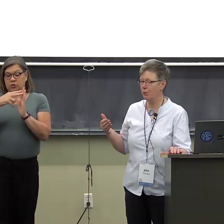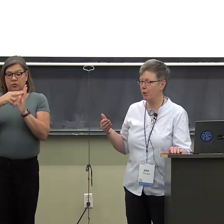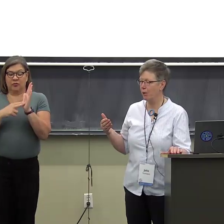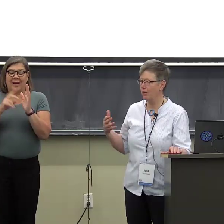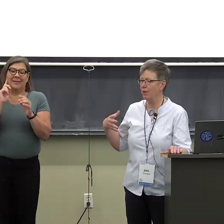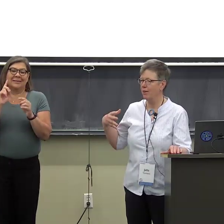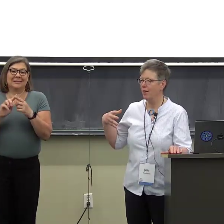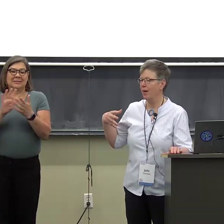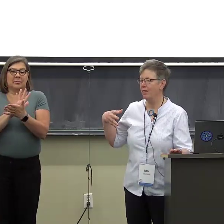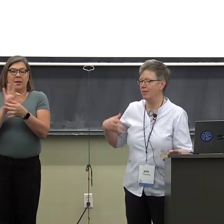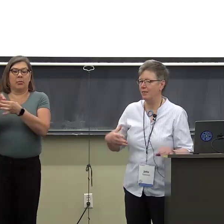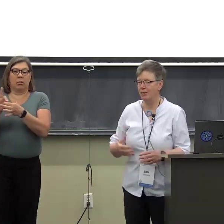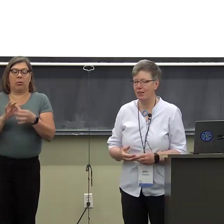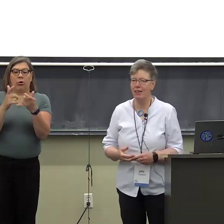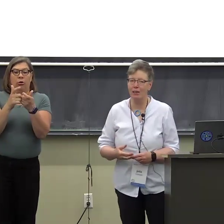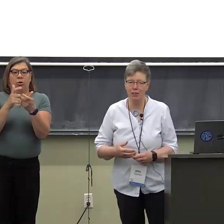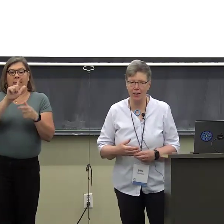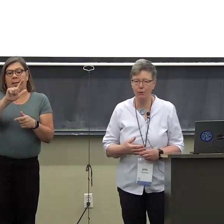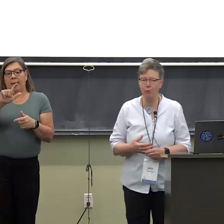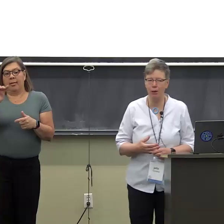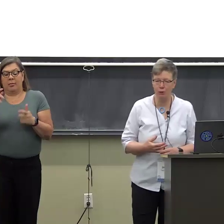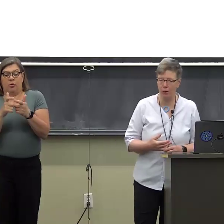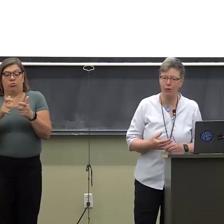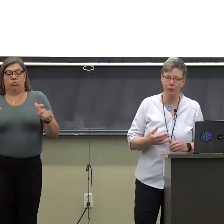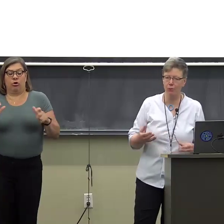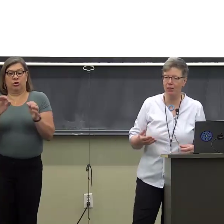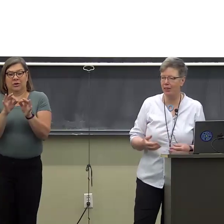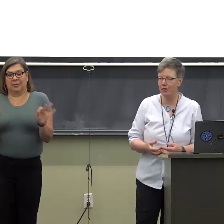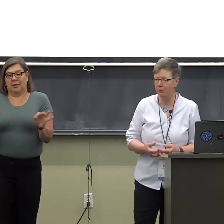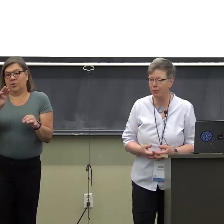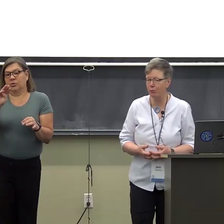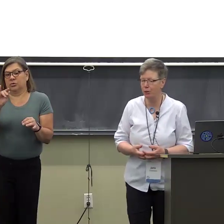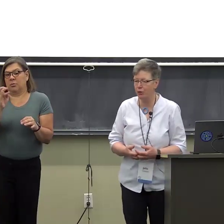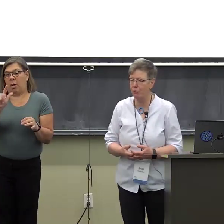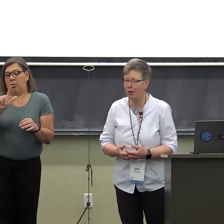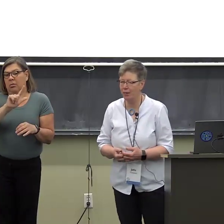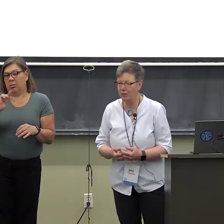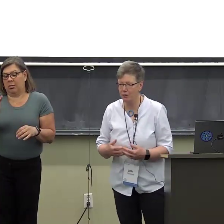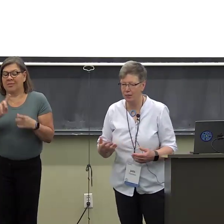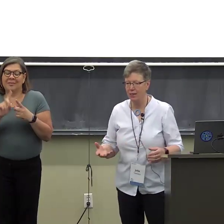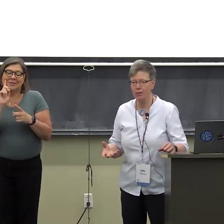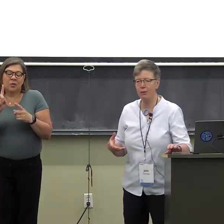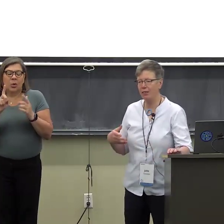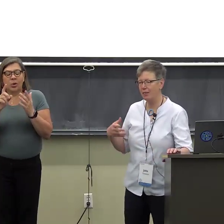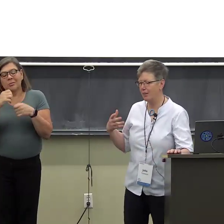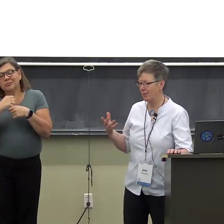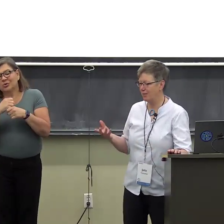large language model that is, and large language models are for communication and for producing writing